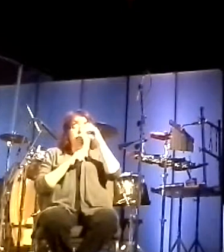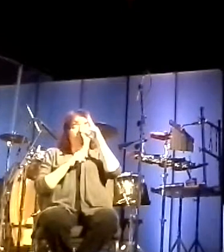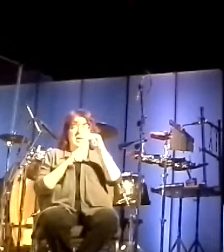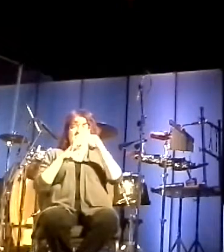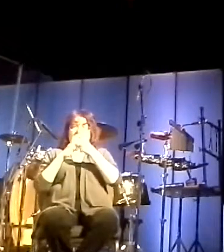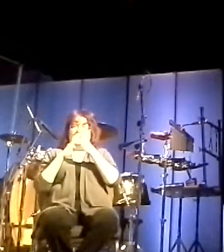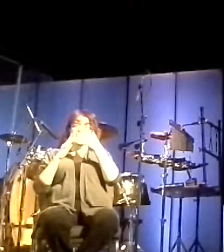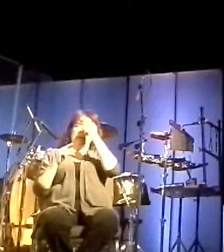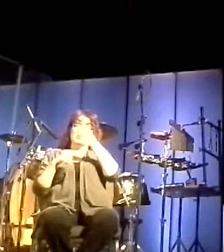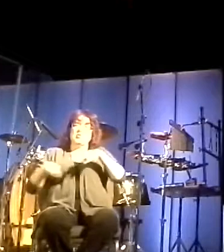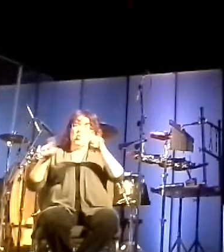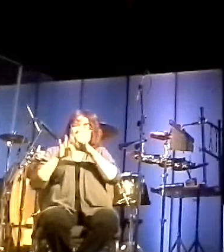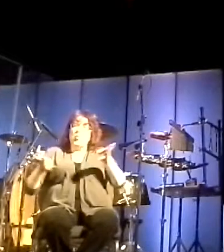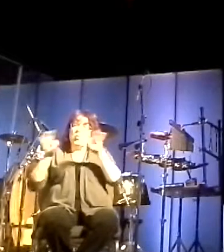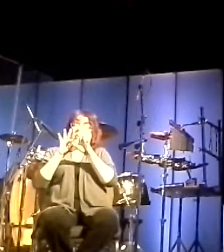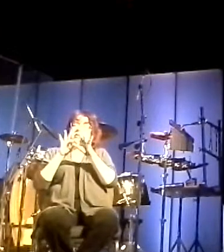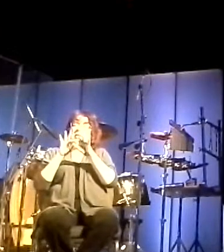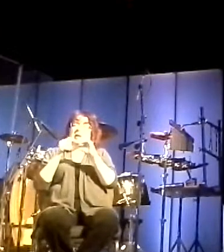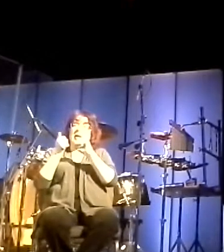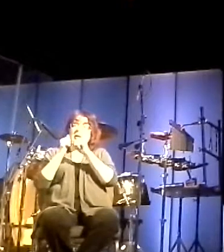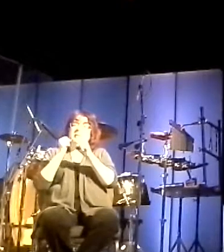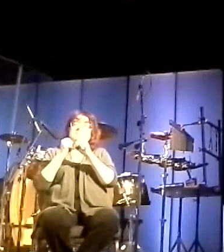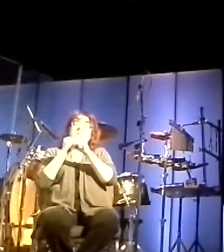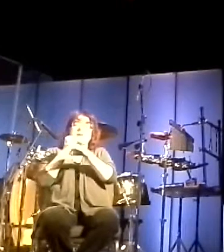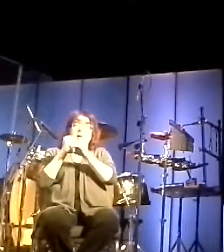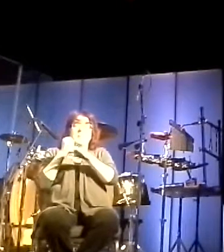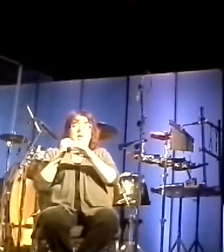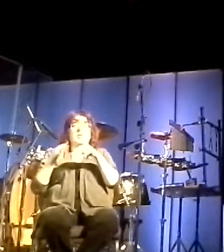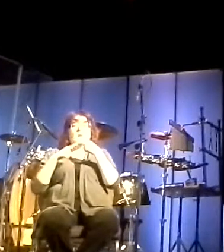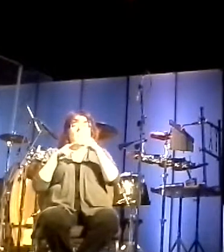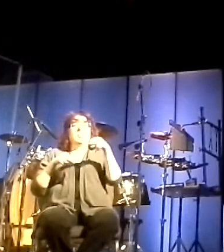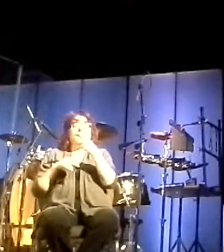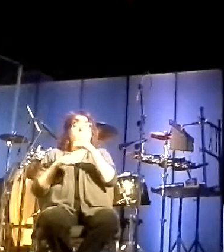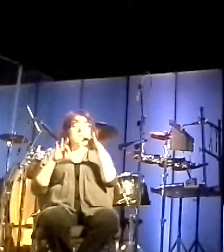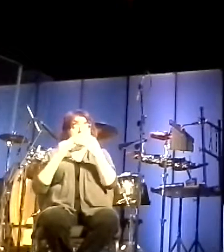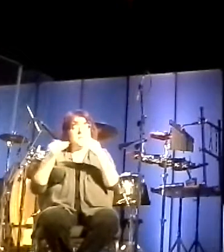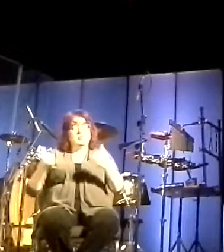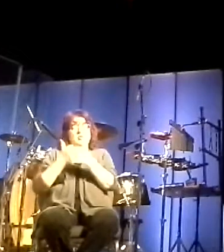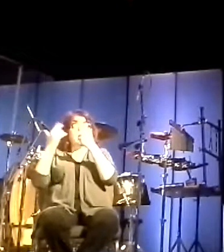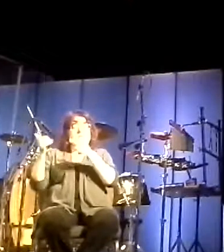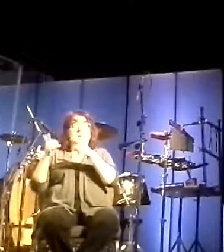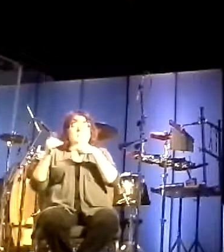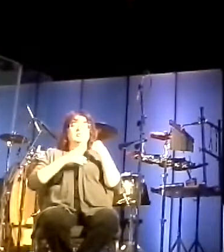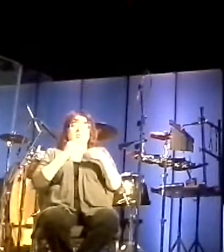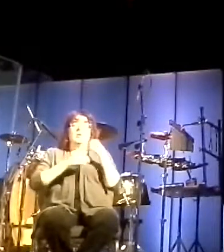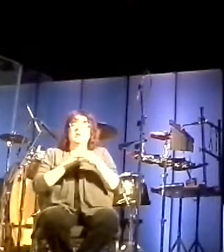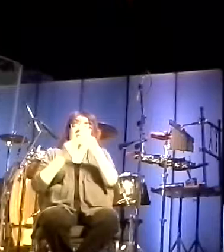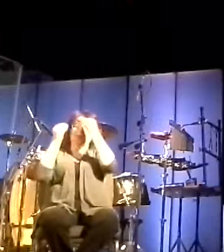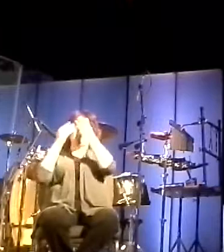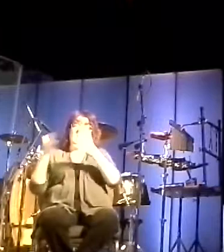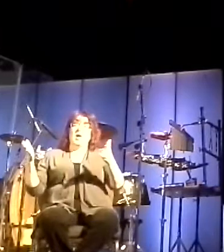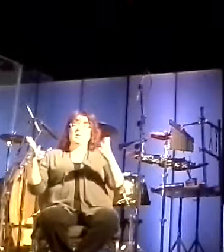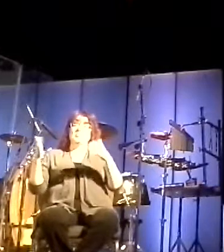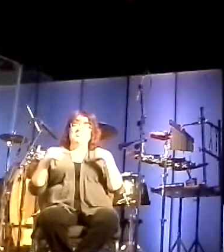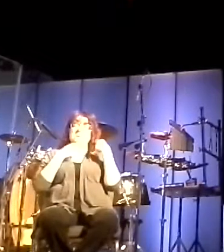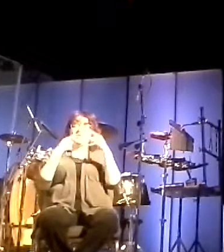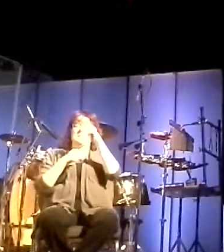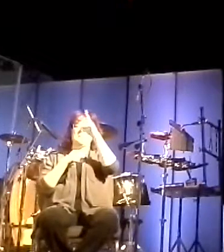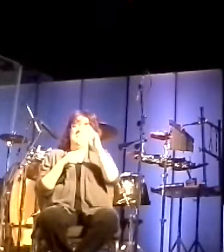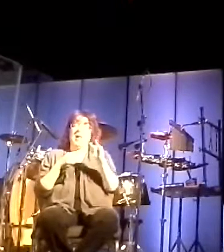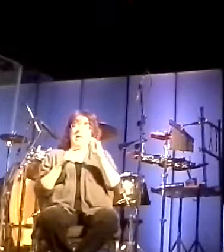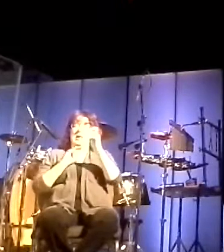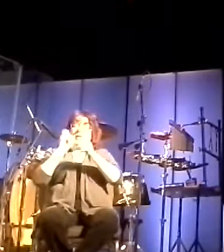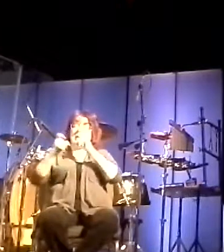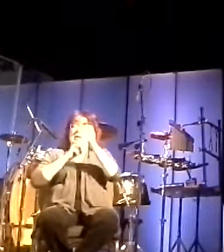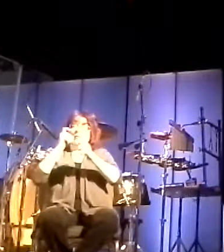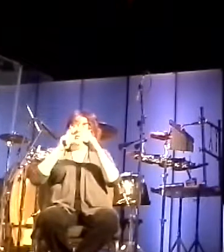a Because It's Worth It generosity campaign. And we called the Pure Heart family to whole new levels of generosity. And I'm here to tell you today that since May, giving